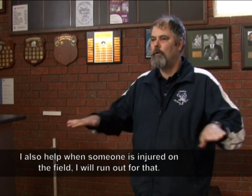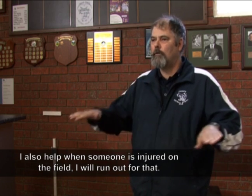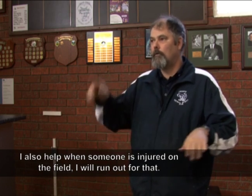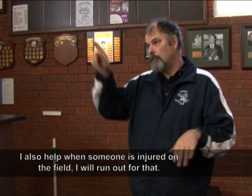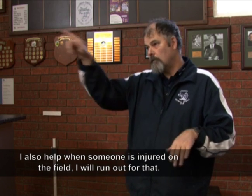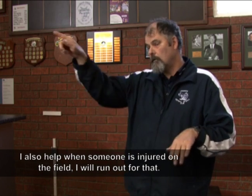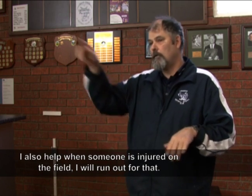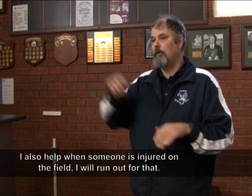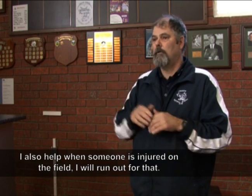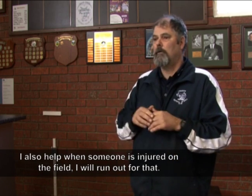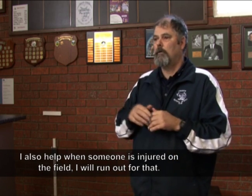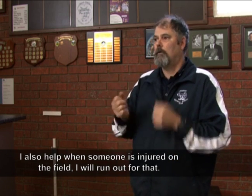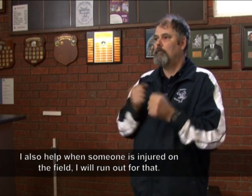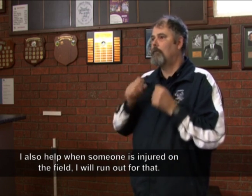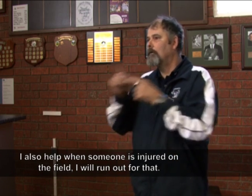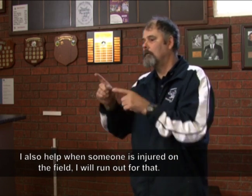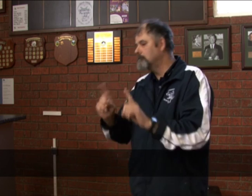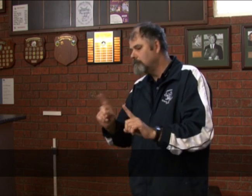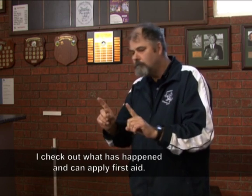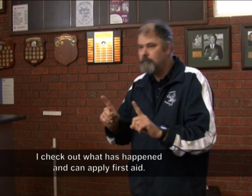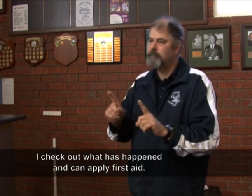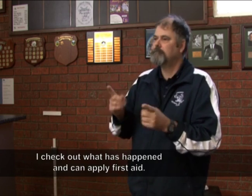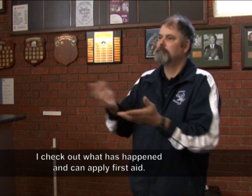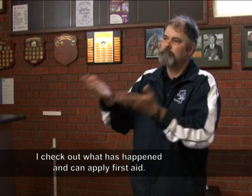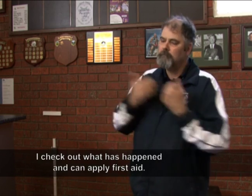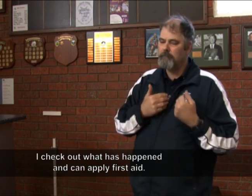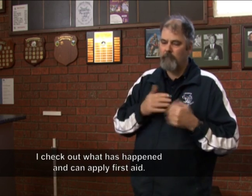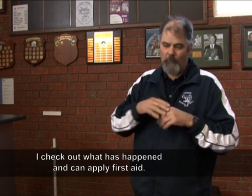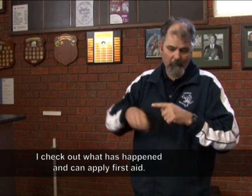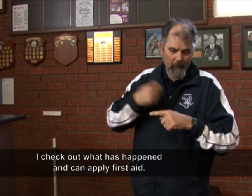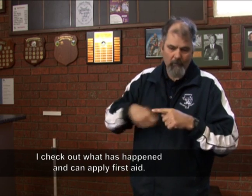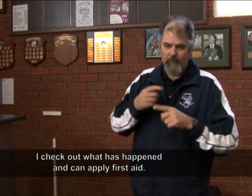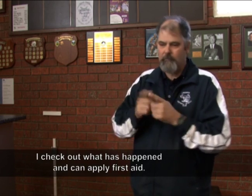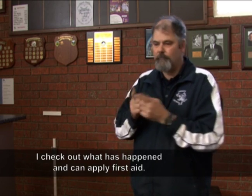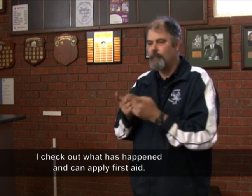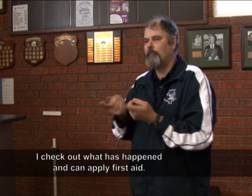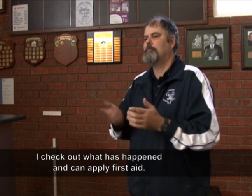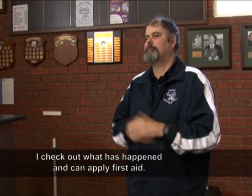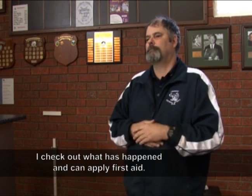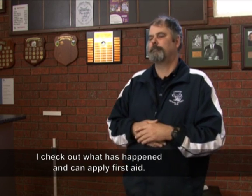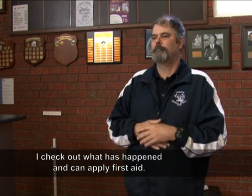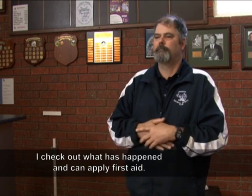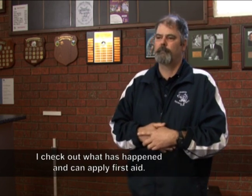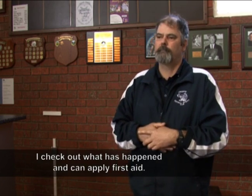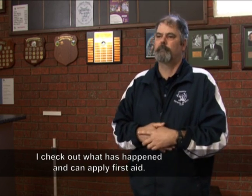on the ground while playing football. I also run out for that as well, check out what's happening and can apply first aid as